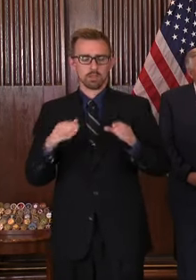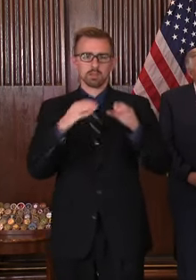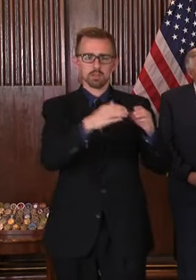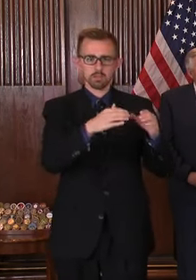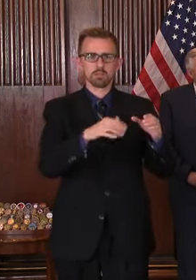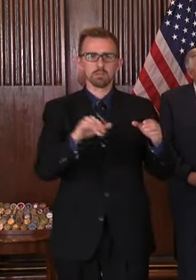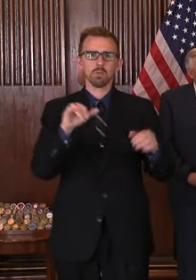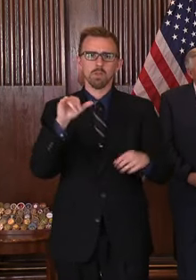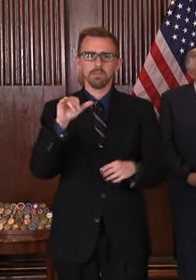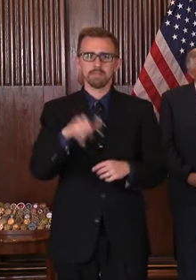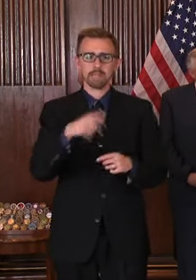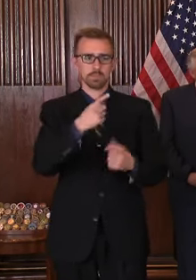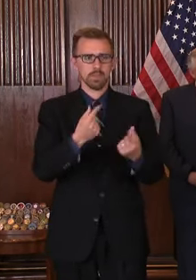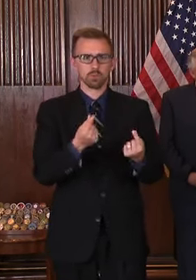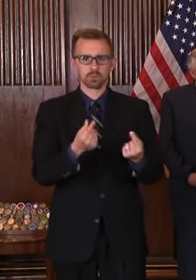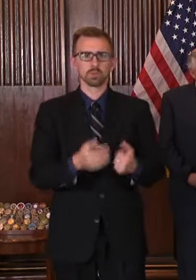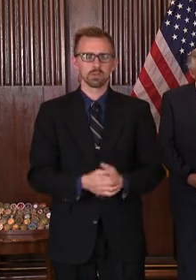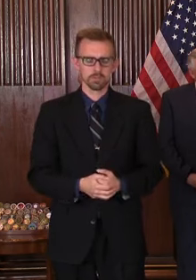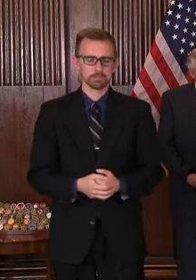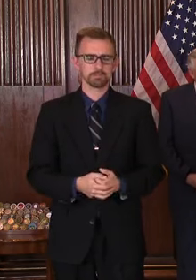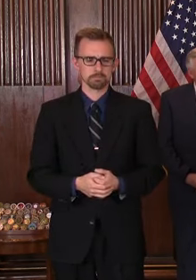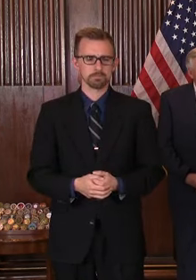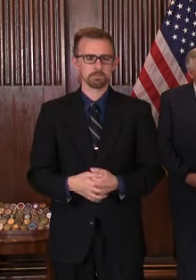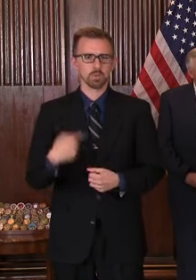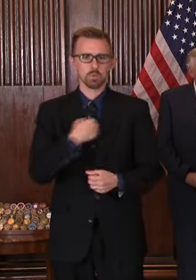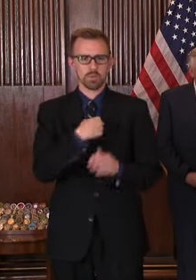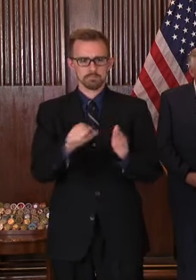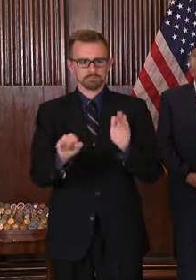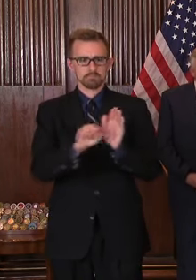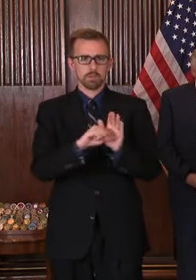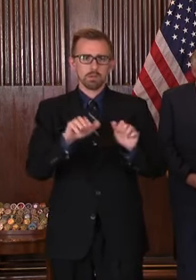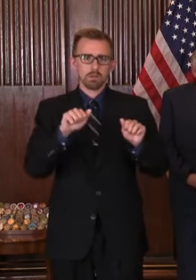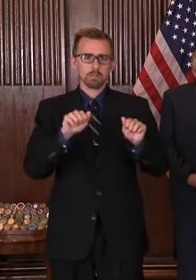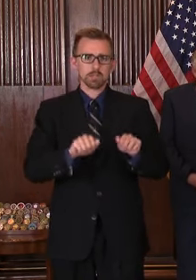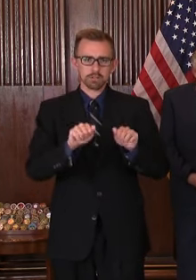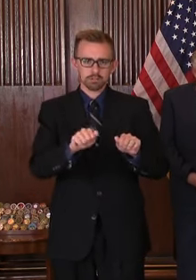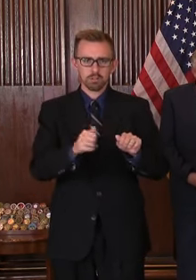that is what they were doing. We identified a potential,